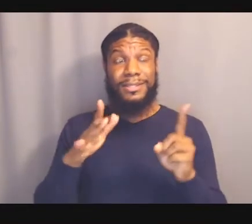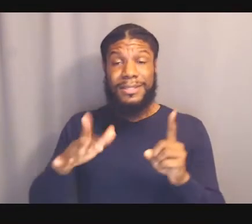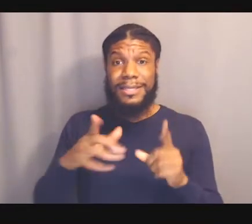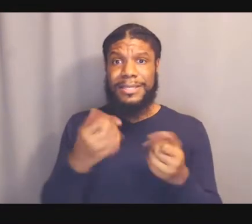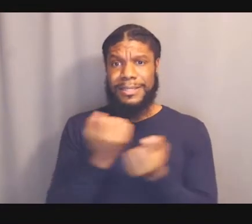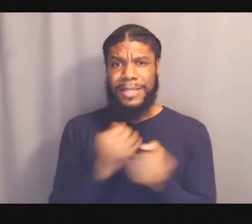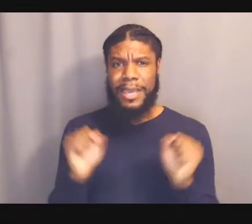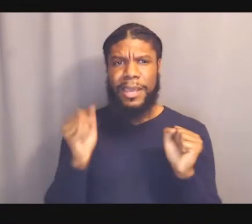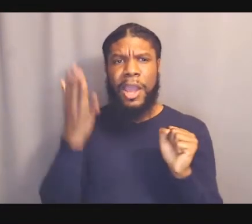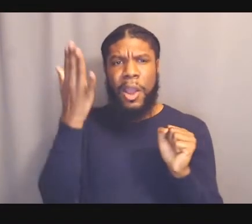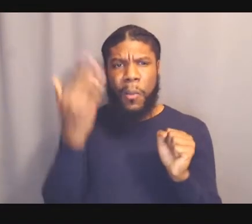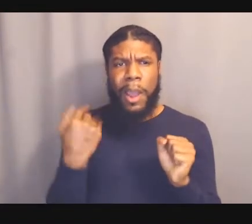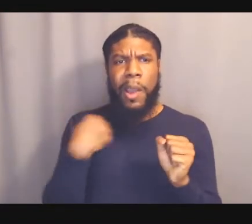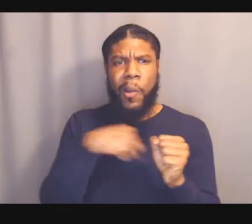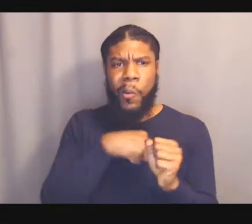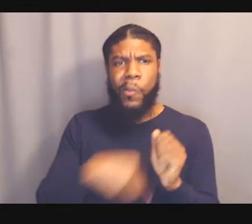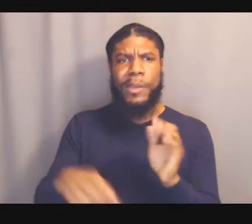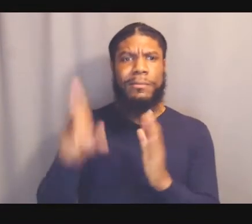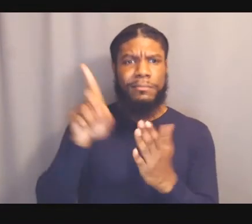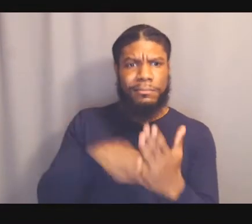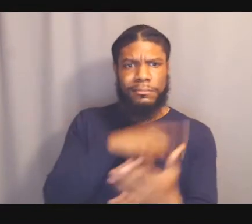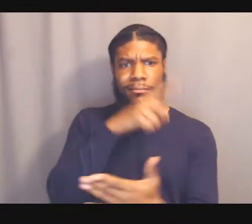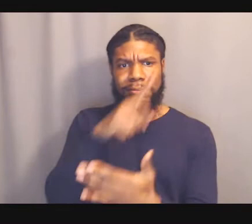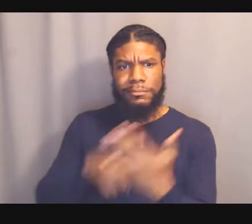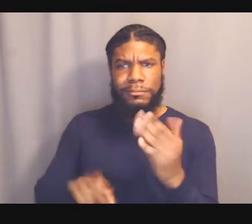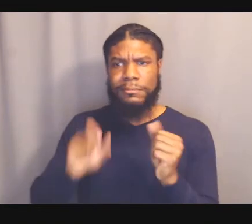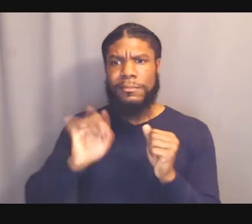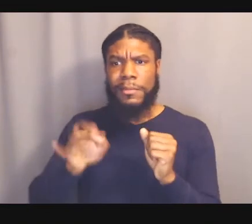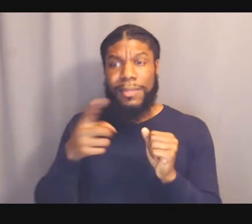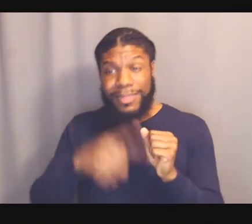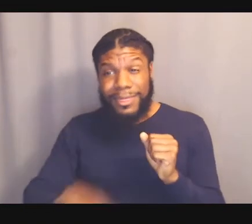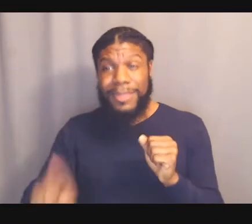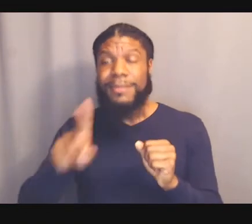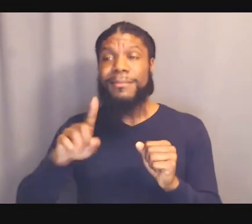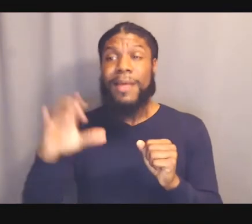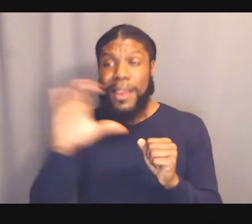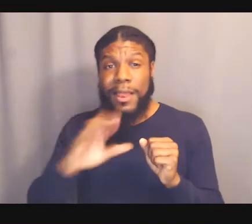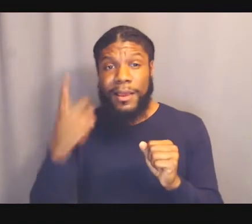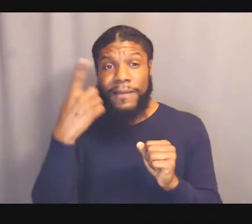going to criticize them when they come looking for saving? Oh, God.